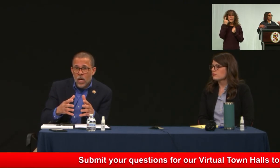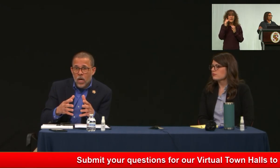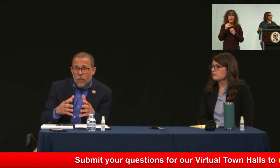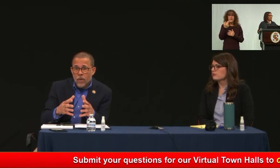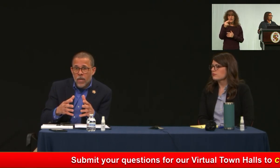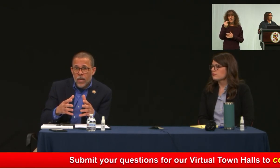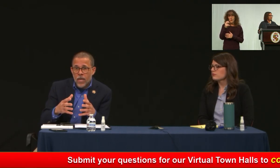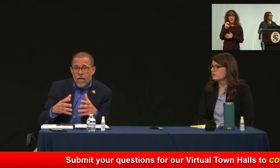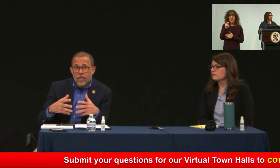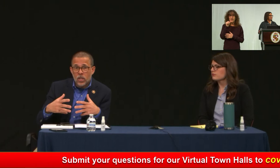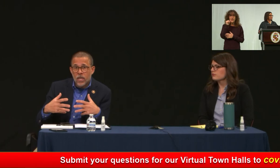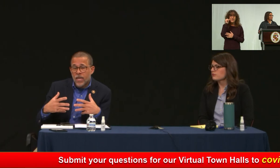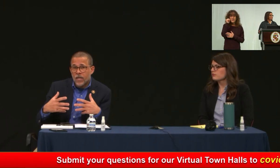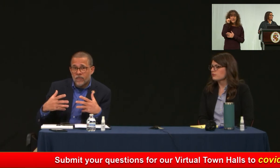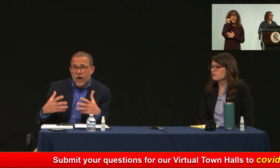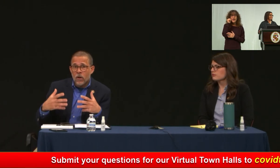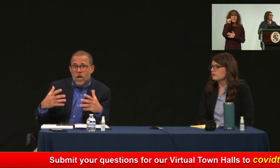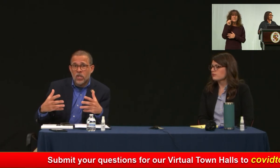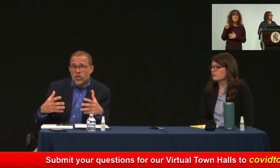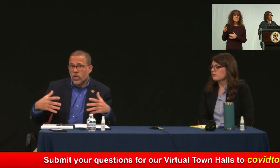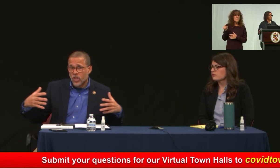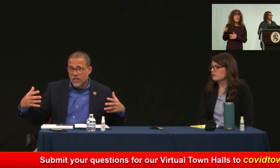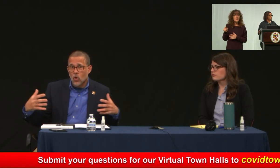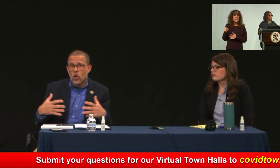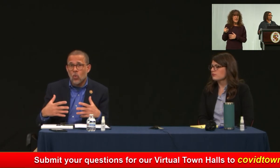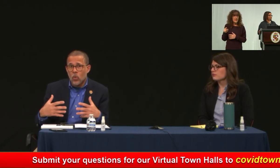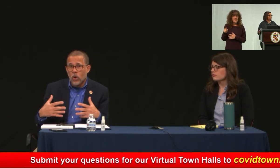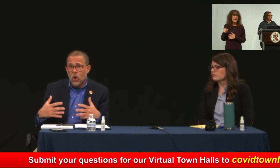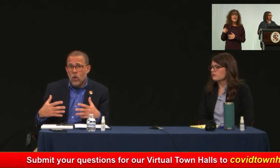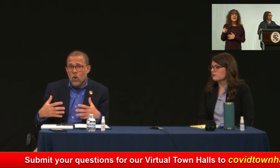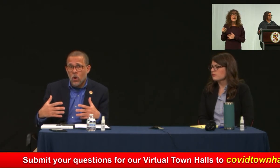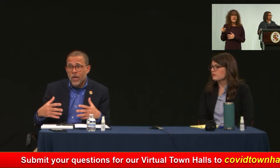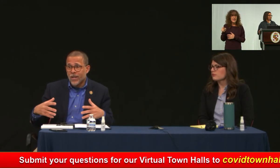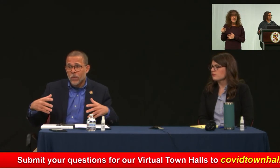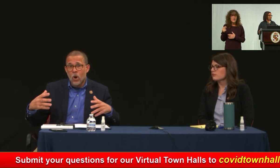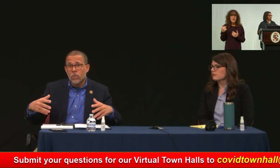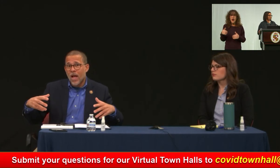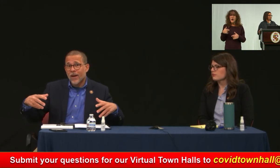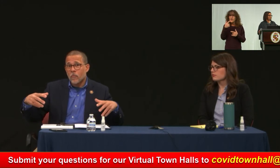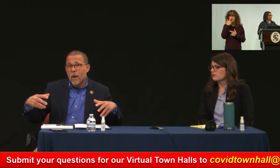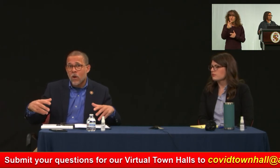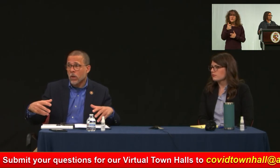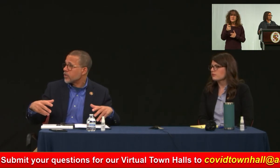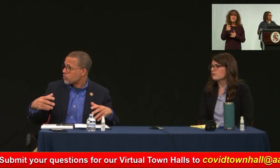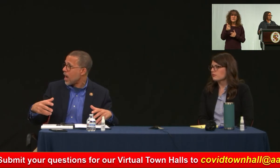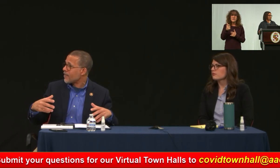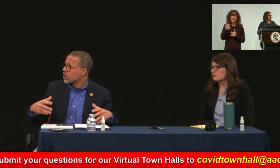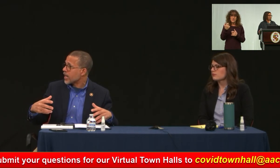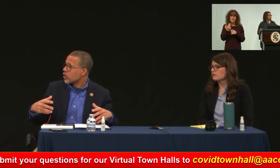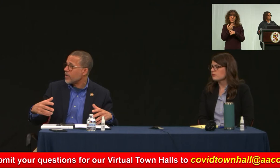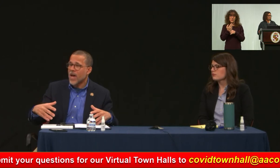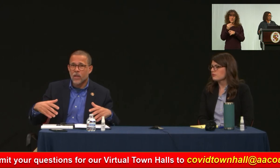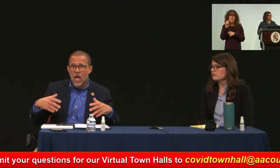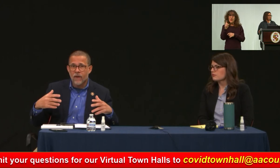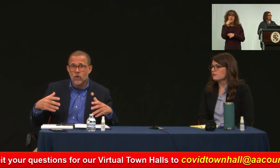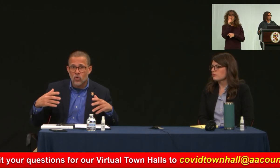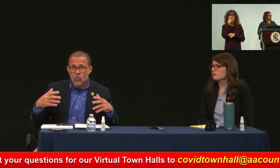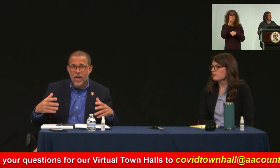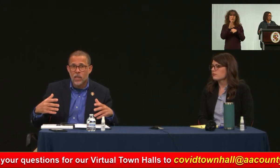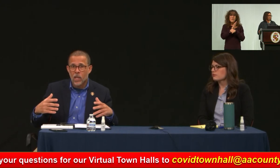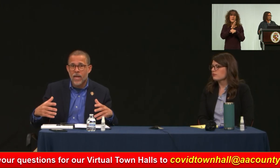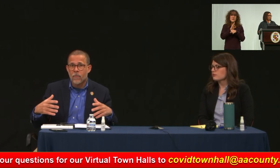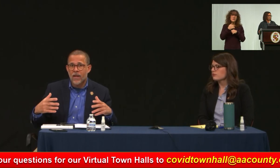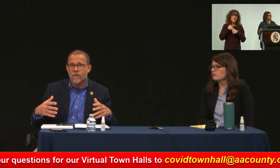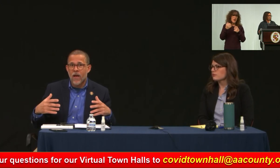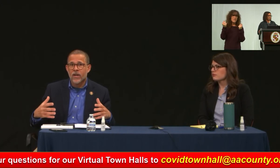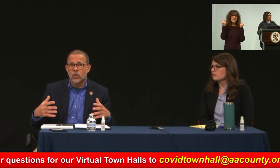yesterday, he is very much interested, as all we are all, to mobilize Maryland's private sector. We've got a lot of